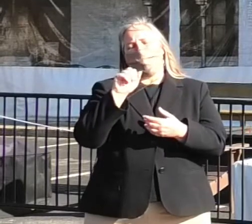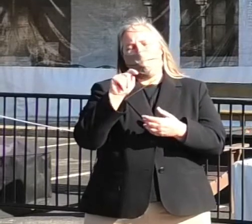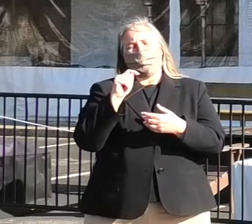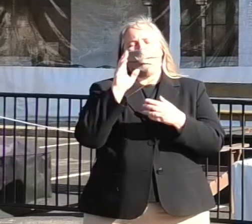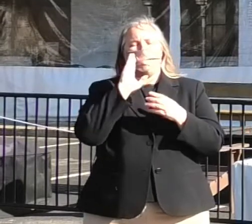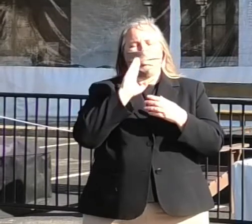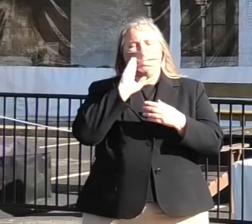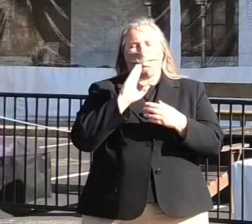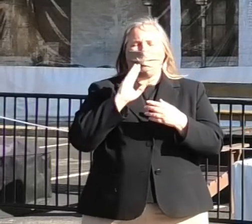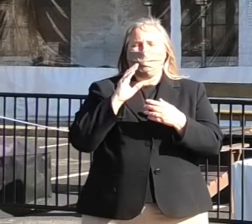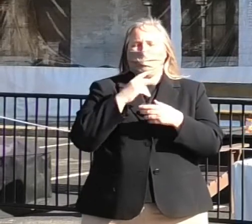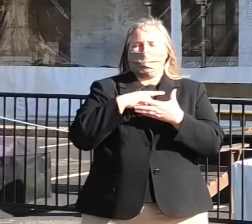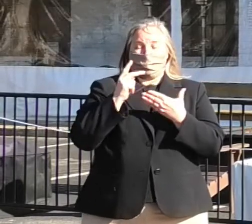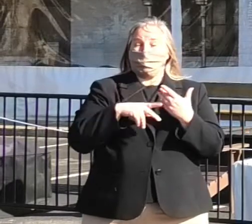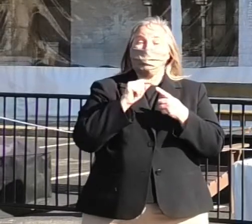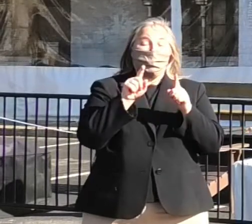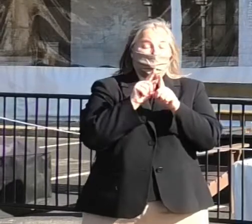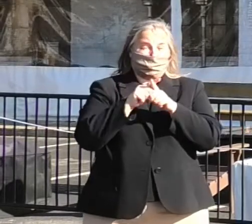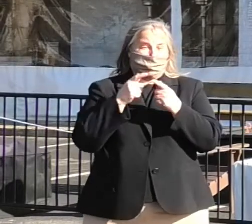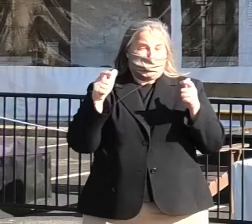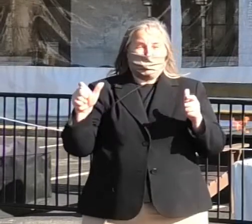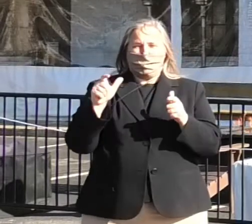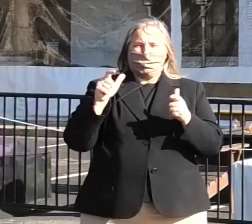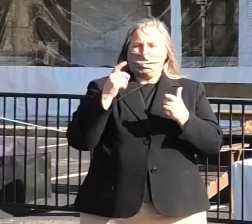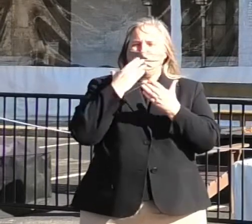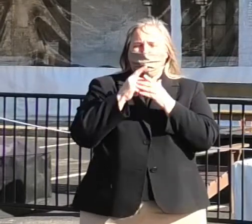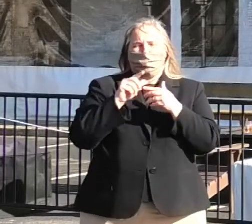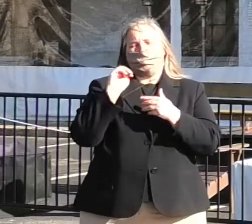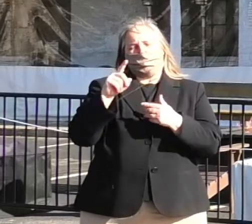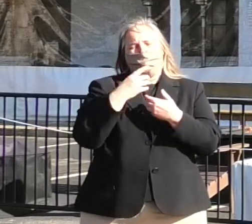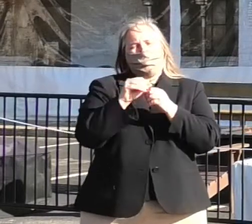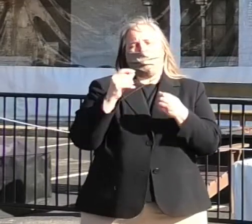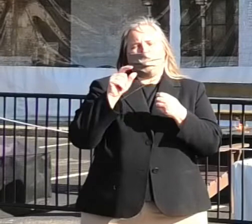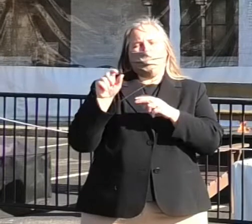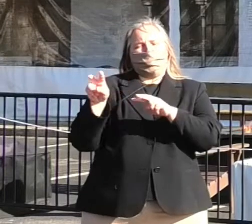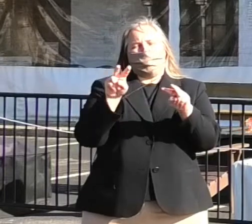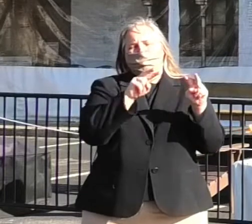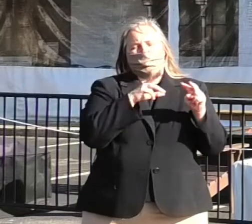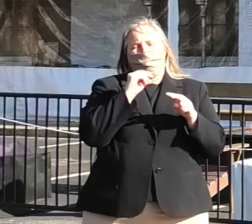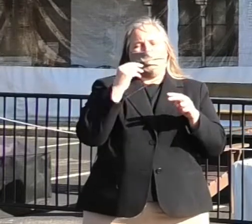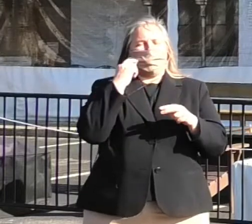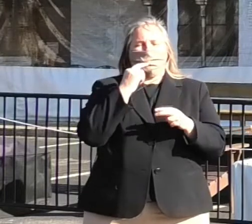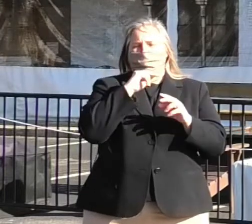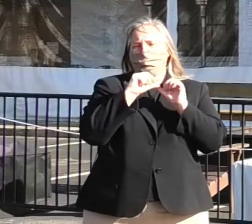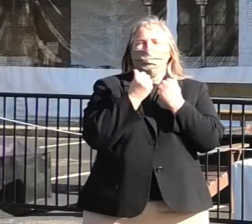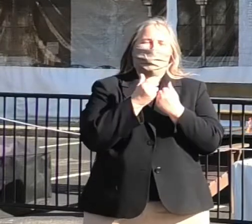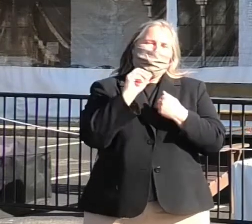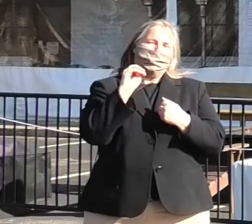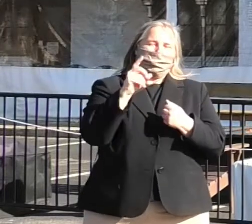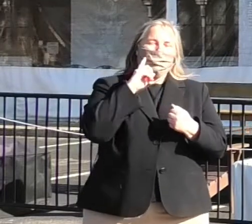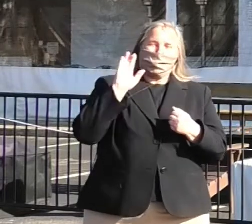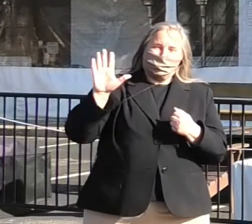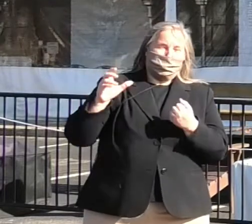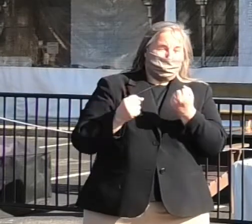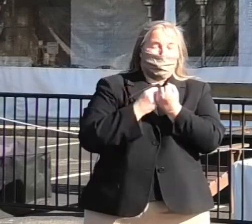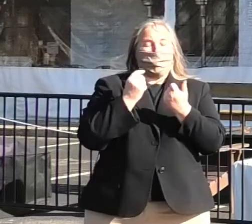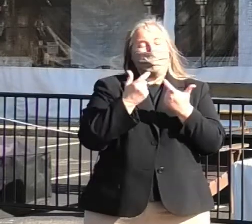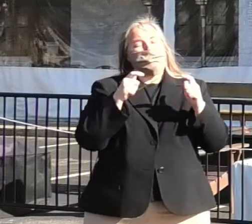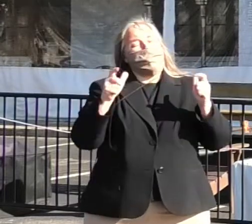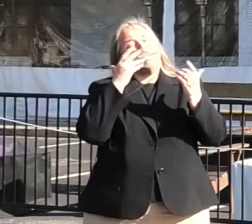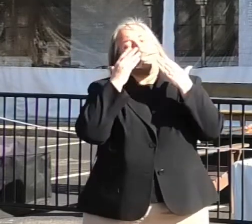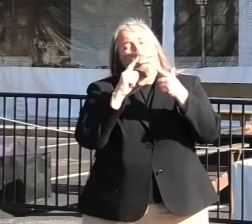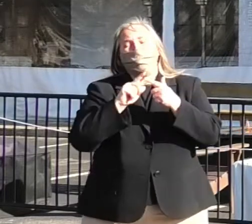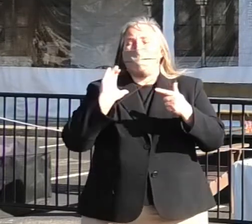also a big thank you to the Maryland Office of Tourism and the Restaurant Association of Maryland for their support. And a huge thank you to